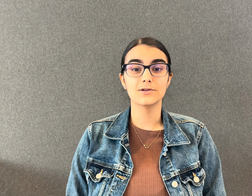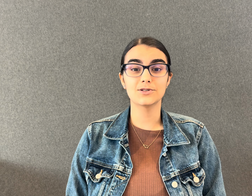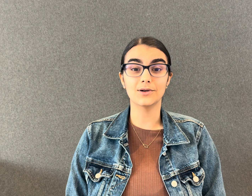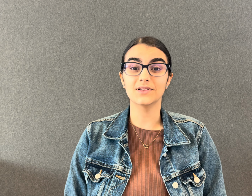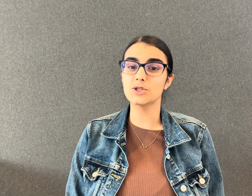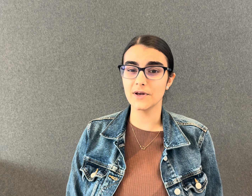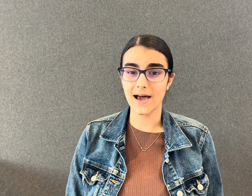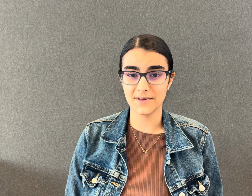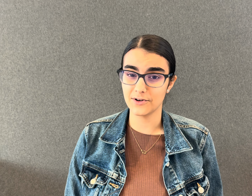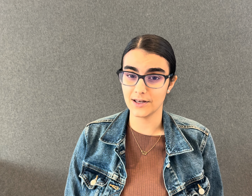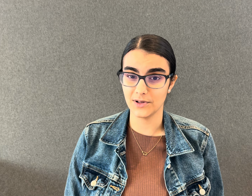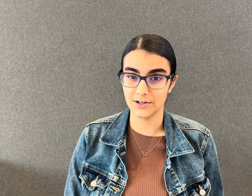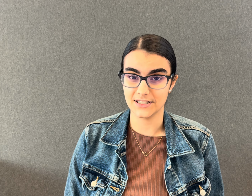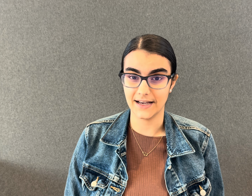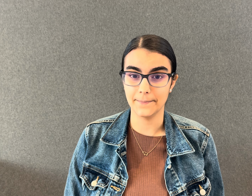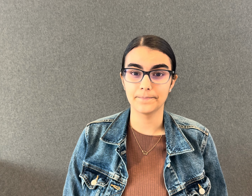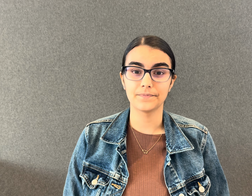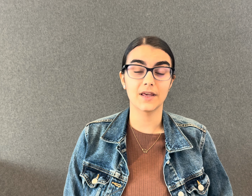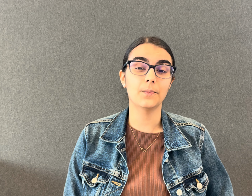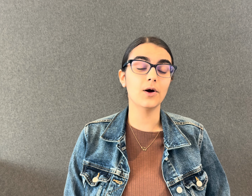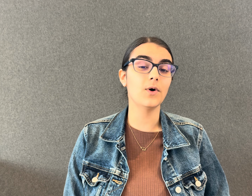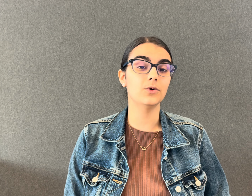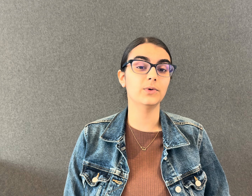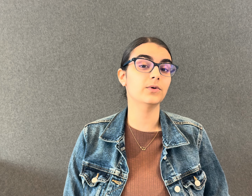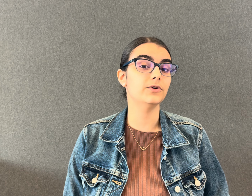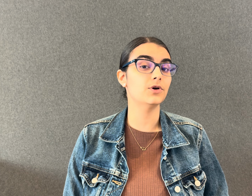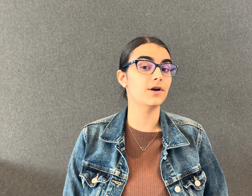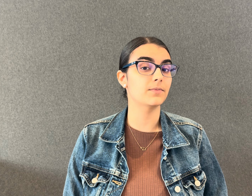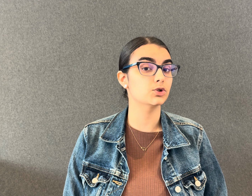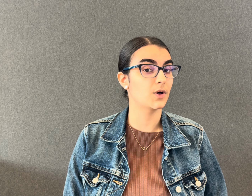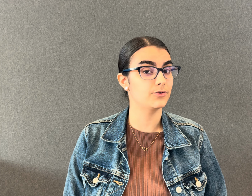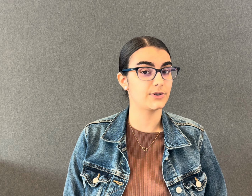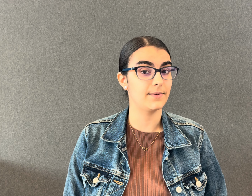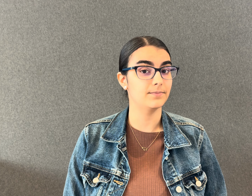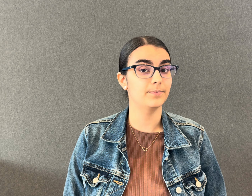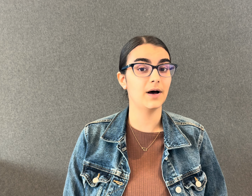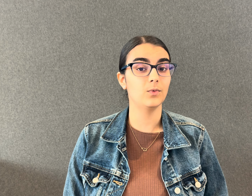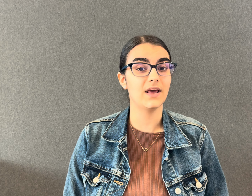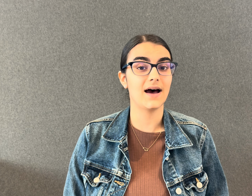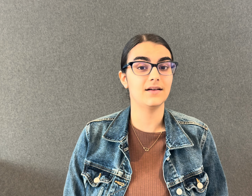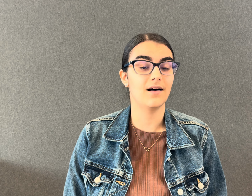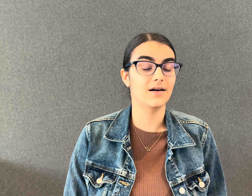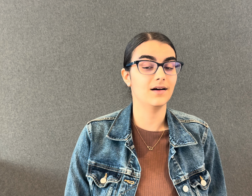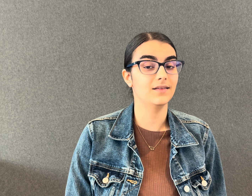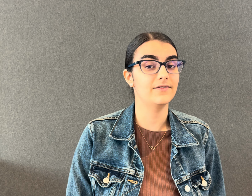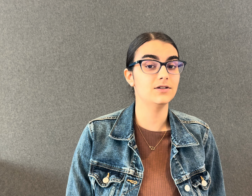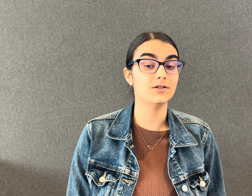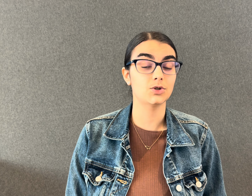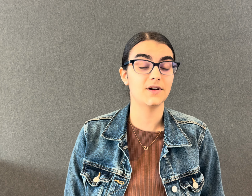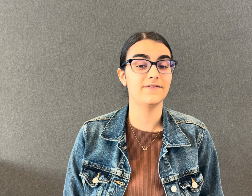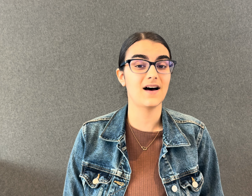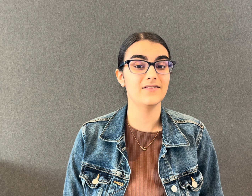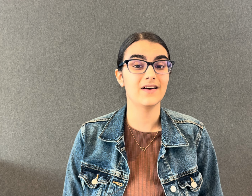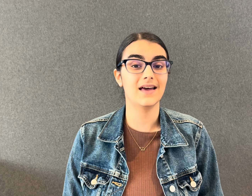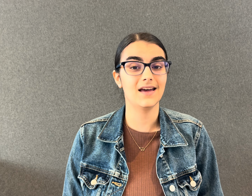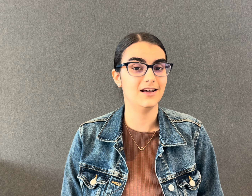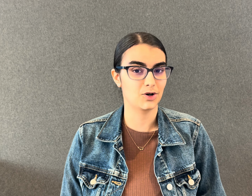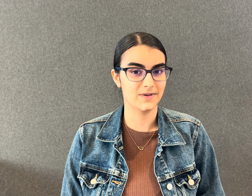So let's recap everything we learned today. In part 1, we reviewed our numbers 1 through 10, but we added on 11 to 25 and increments of